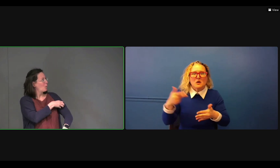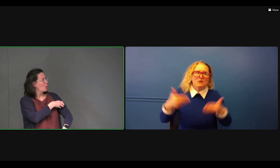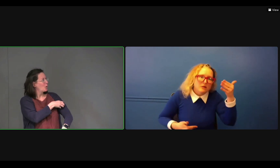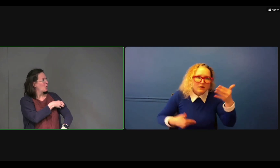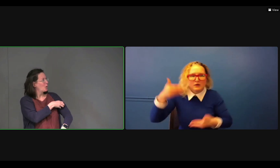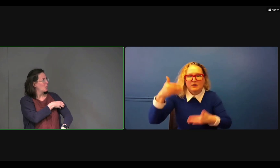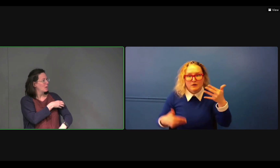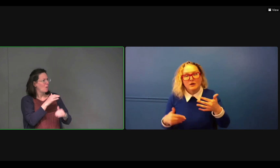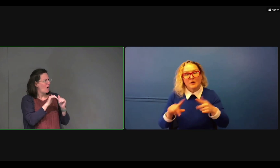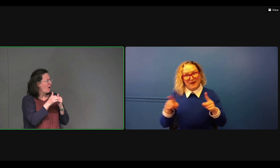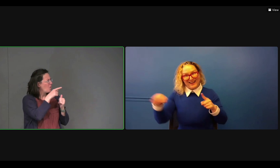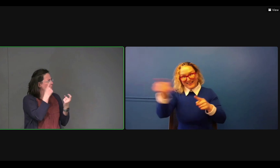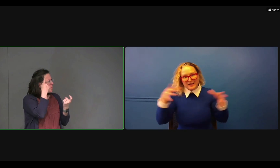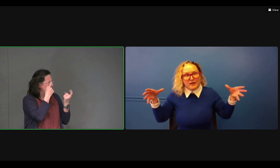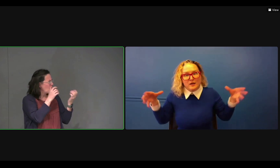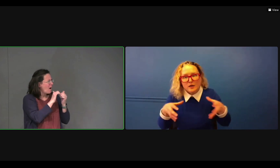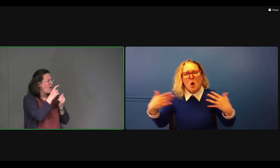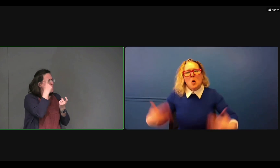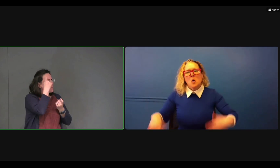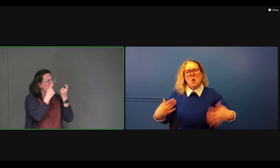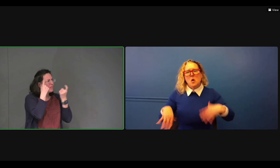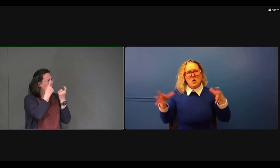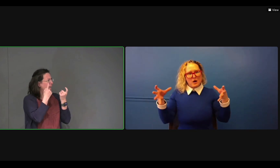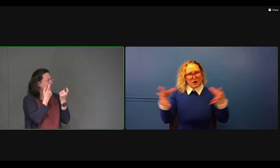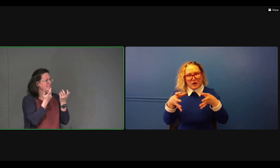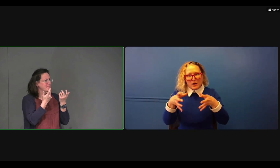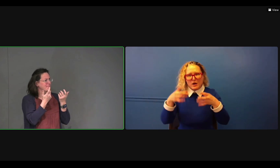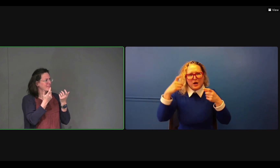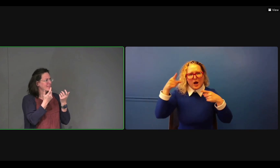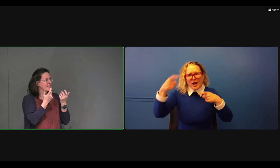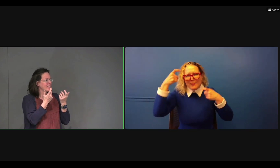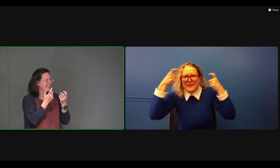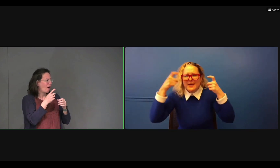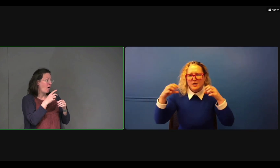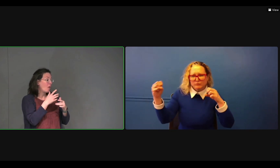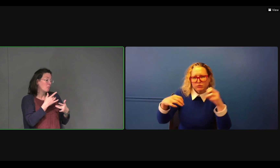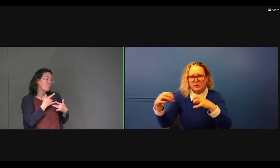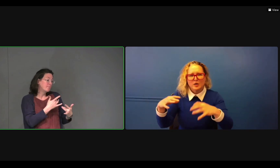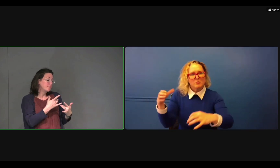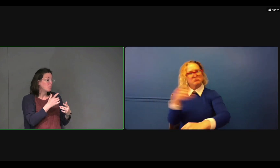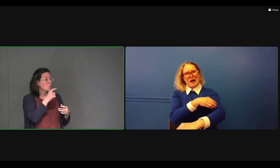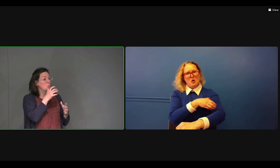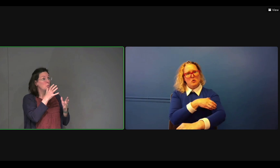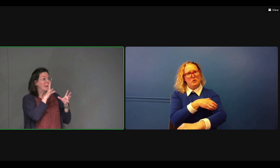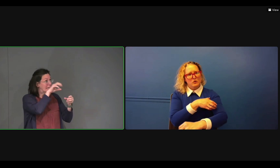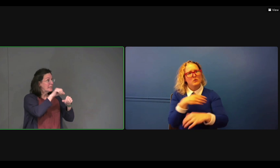some signs may have variants that carry more or less power to them, if you will.